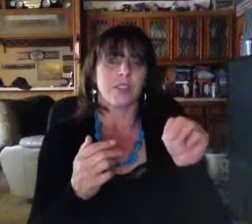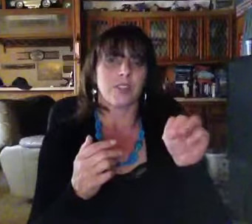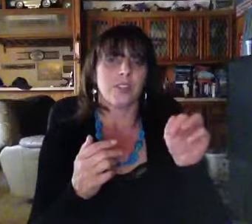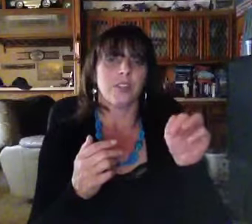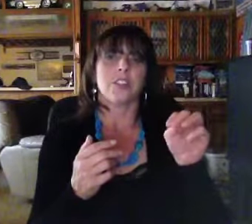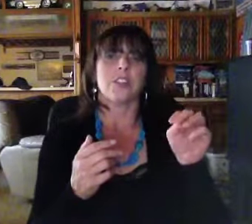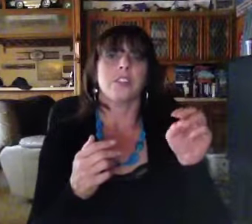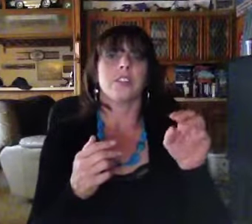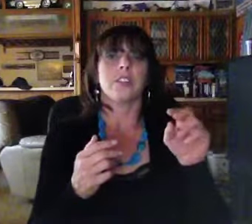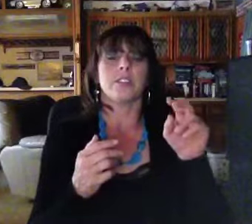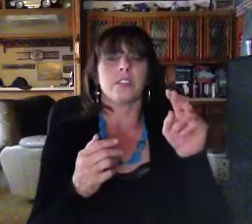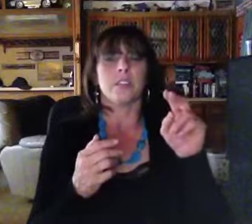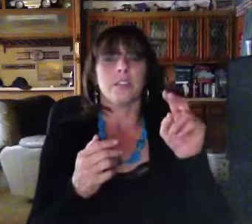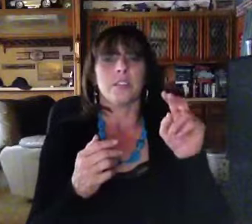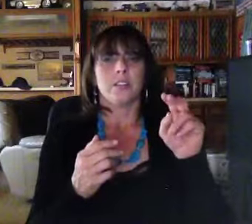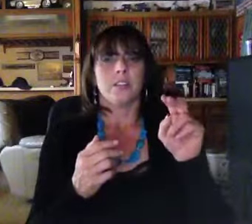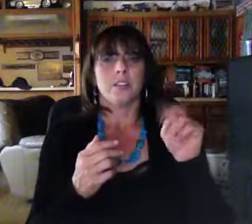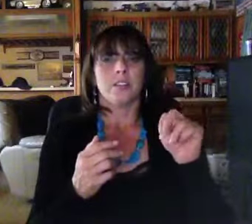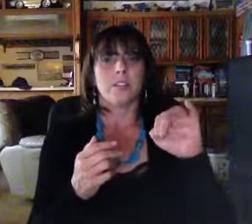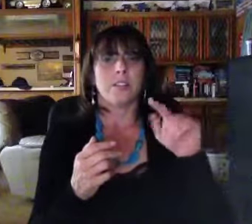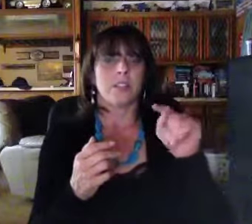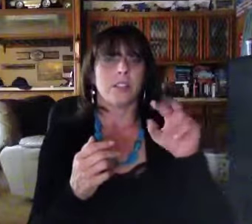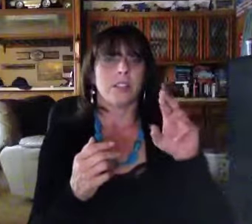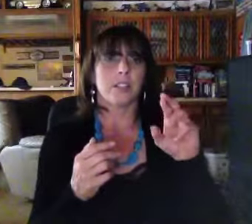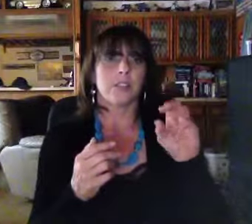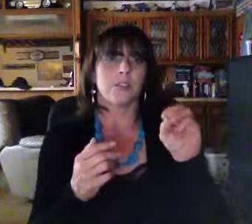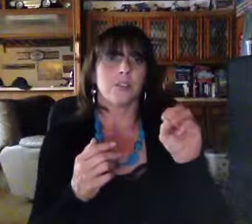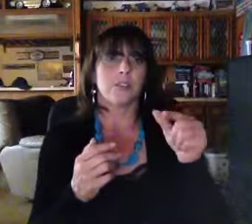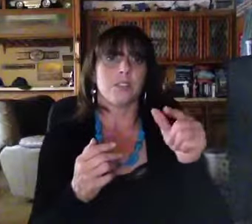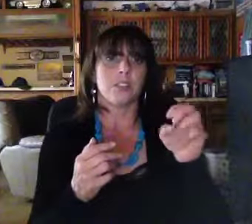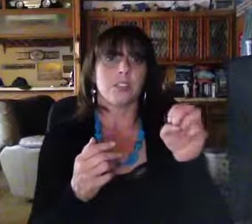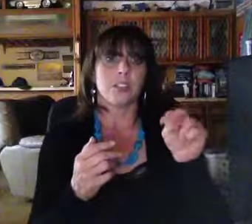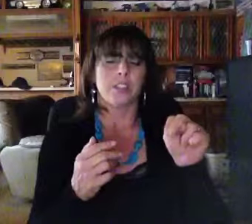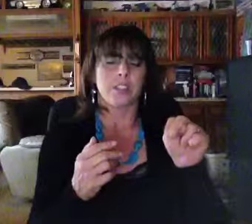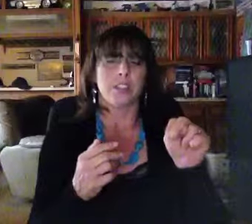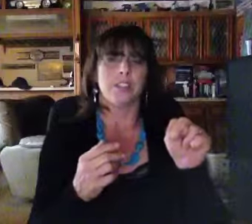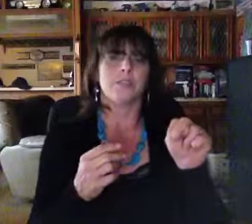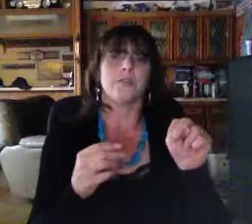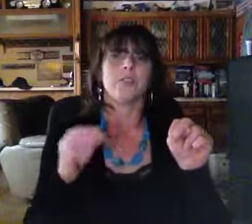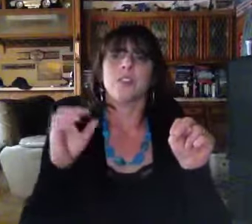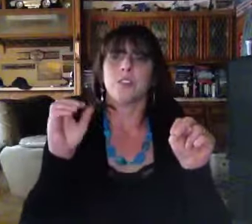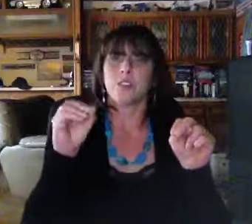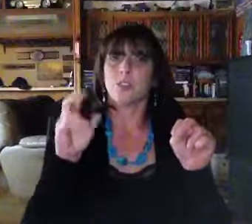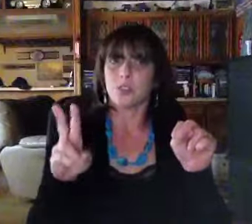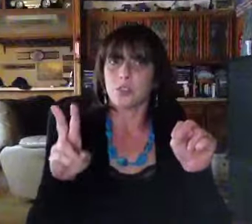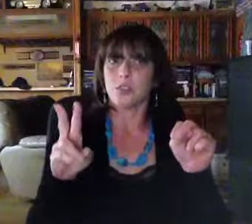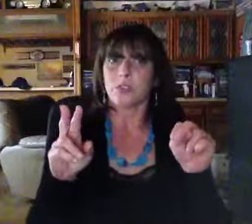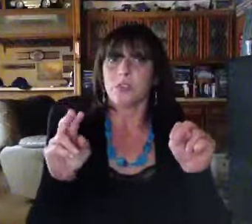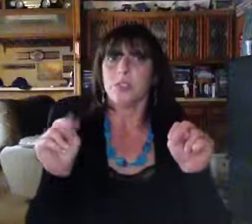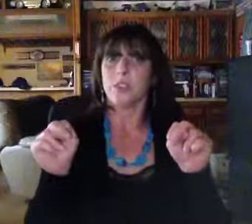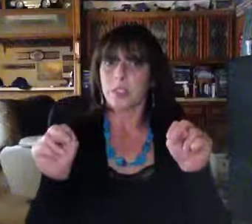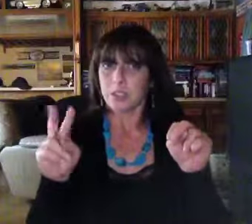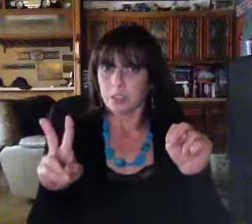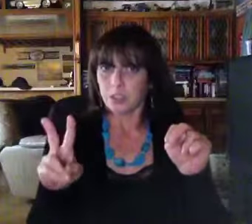fluorine gas is F2. Remember that they are only diatomic in the uncombined or free state. They are not diatomic